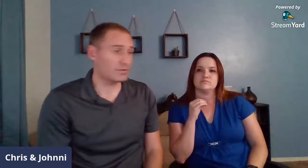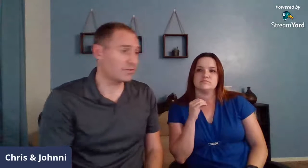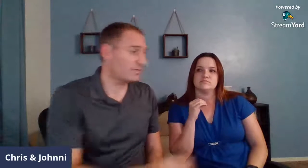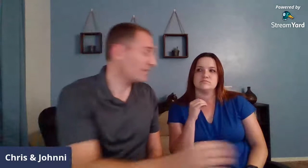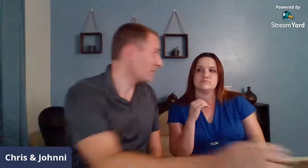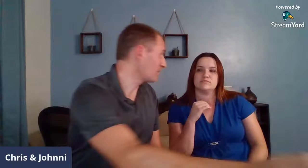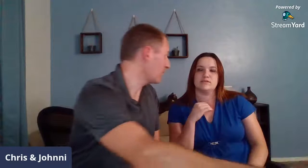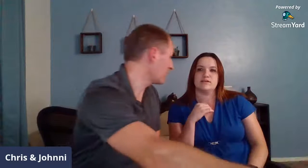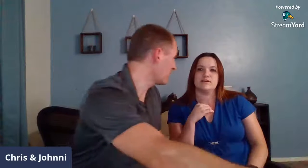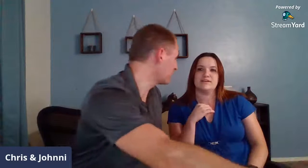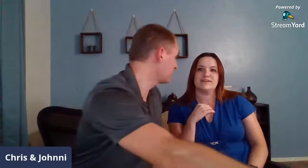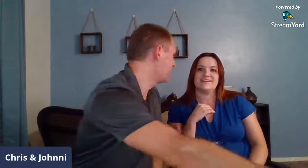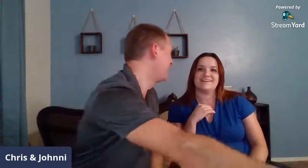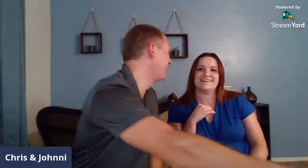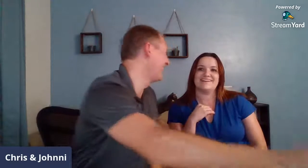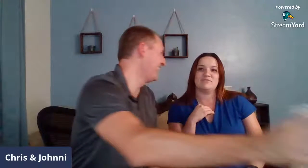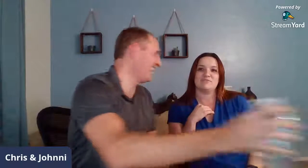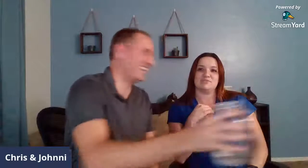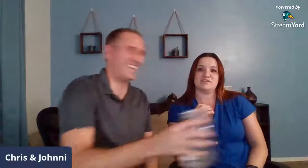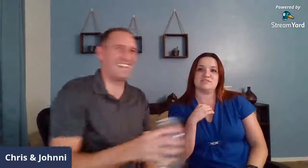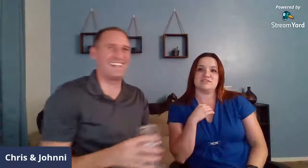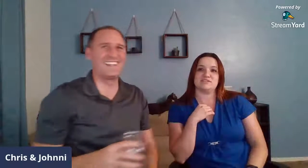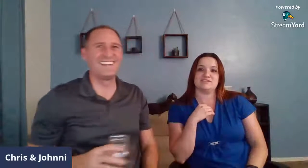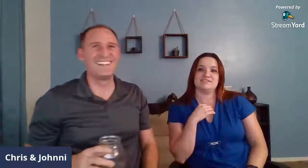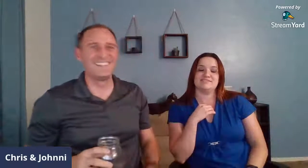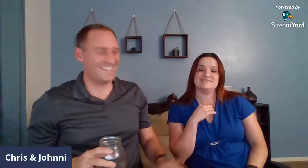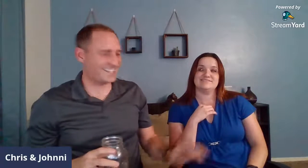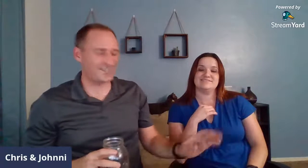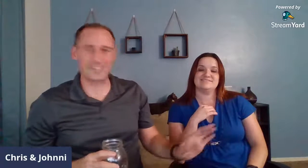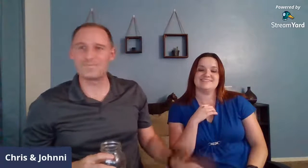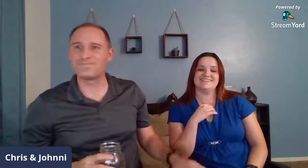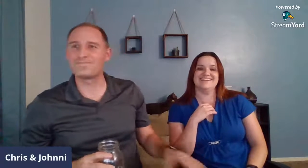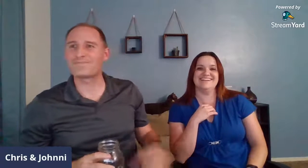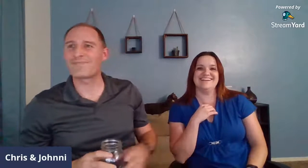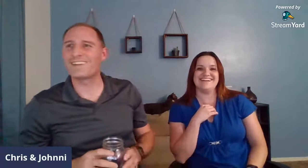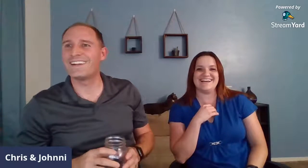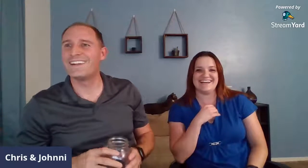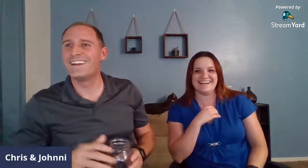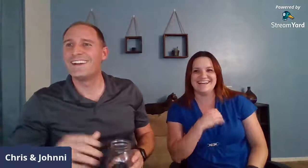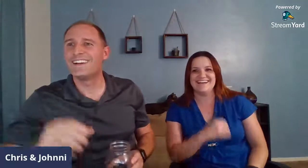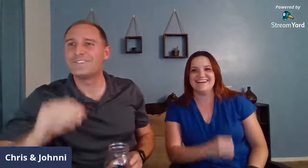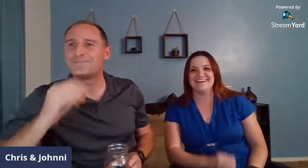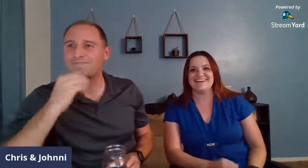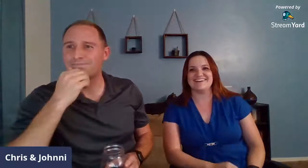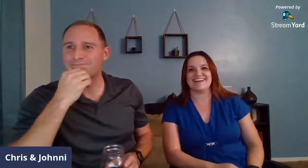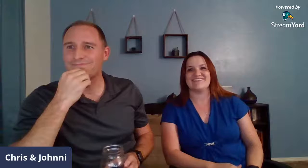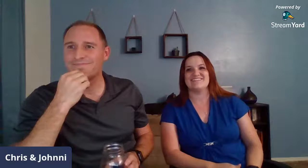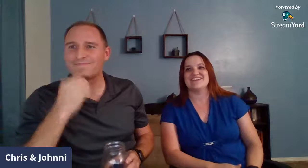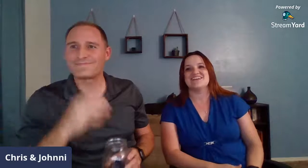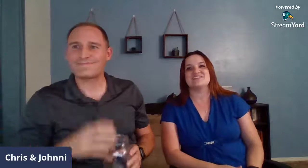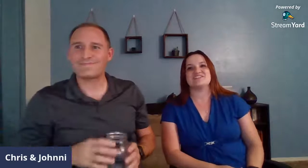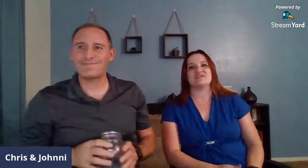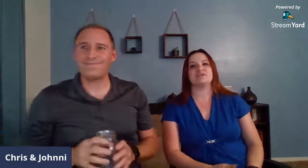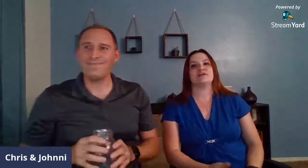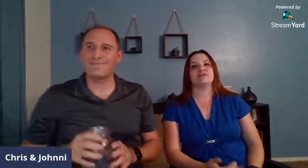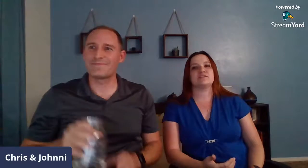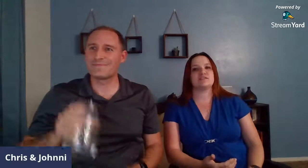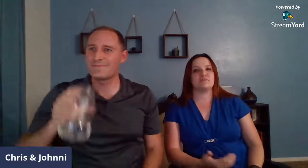Whew, I feel like I'm talking a lot. Would you like me to talk? Yeah, go for it. Okay. So another thing we want